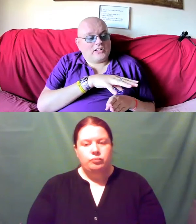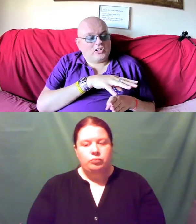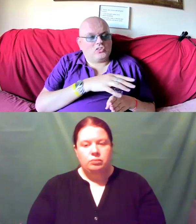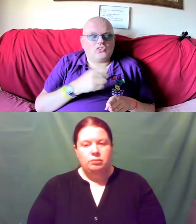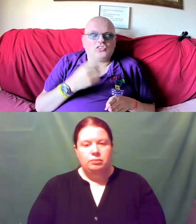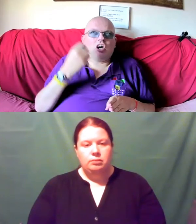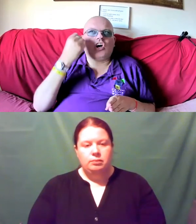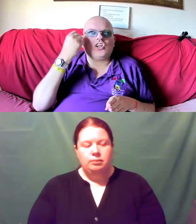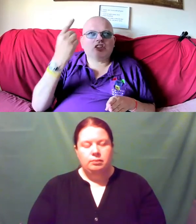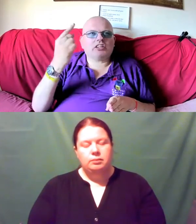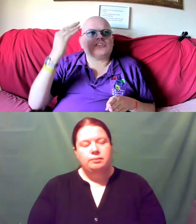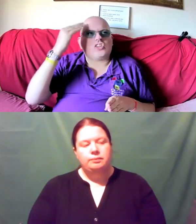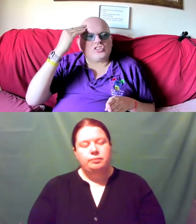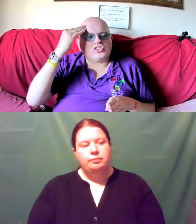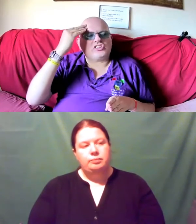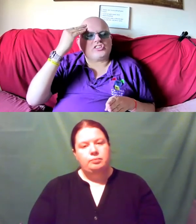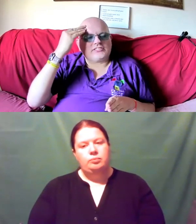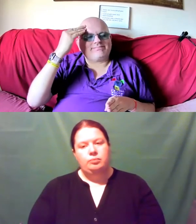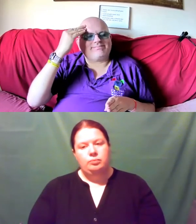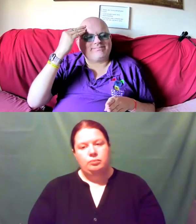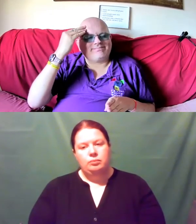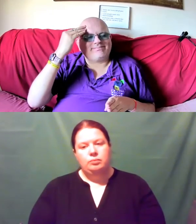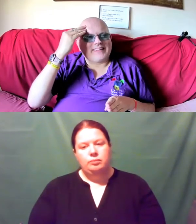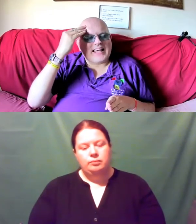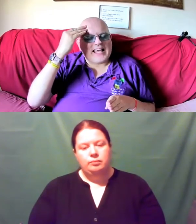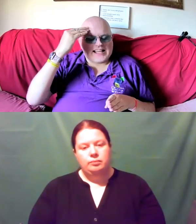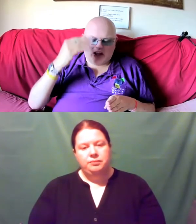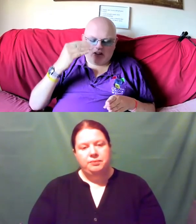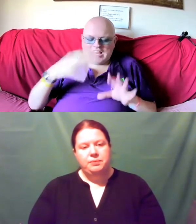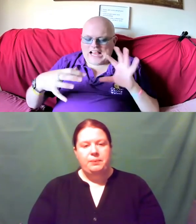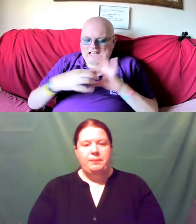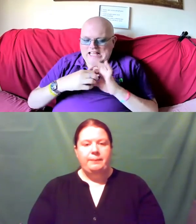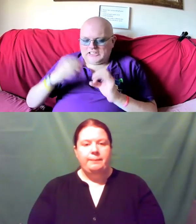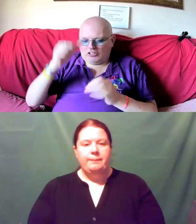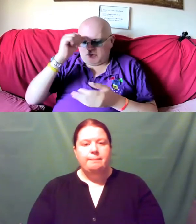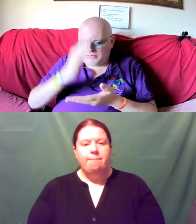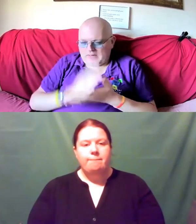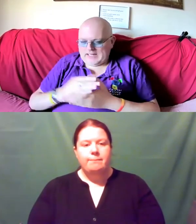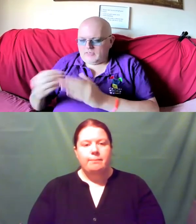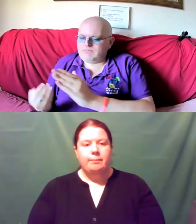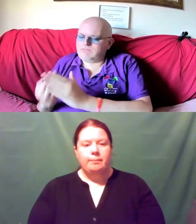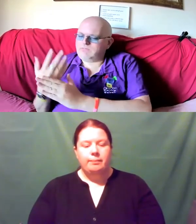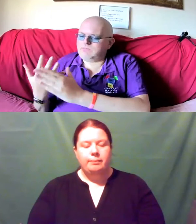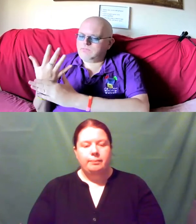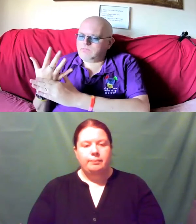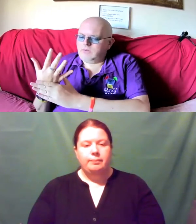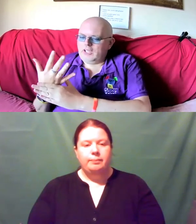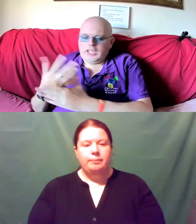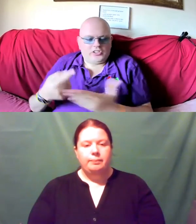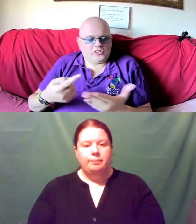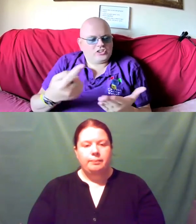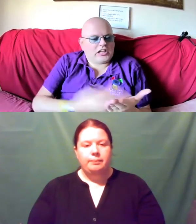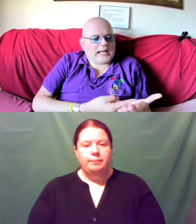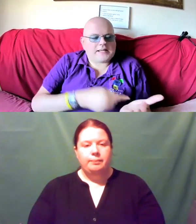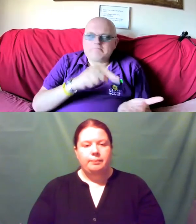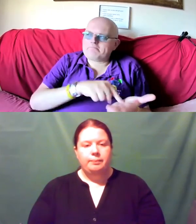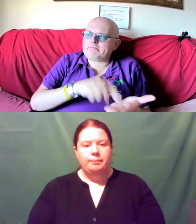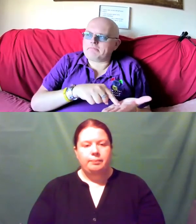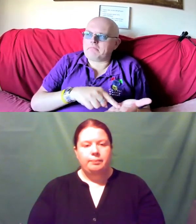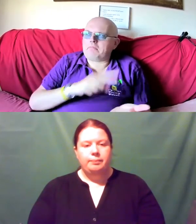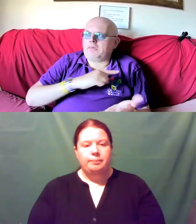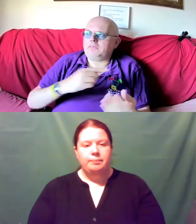conscience, where, you know, it's actually part of maturing in faith. You don't just do as you're told because you were told it by a teacher